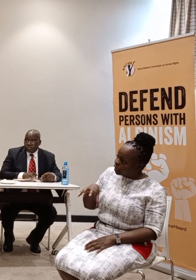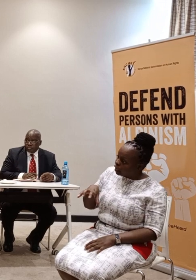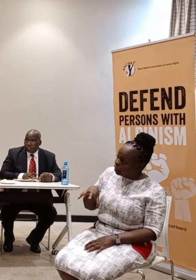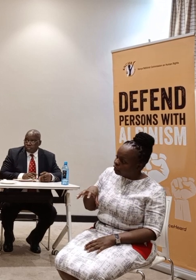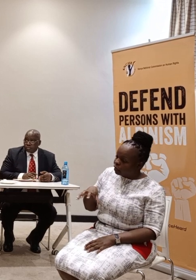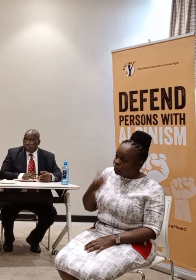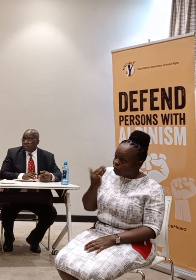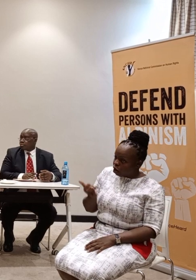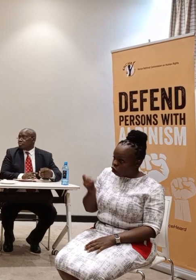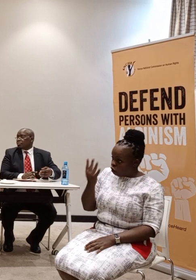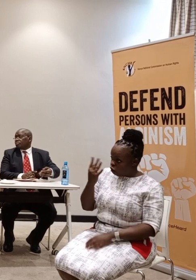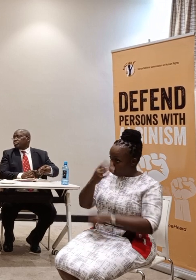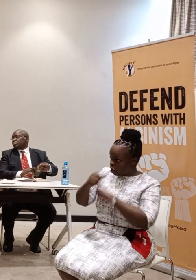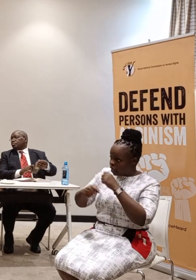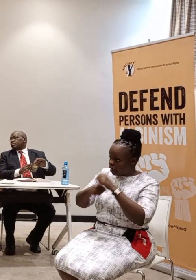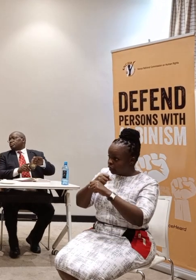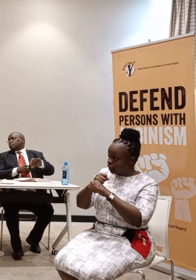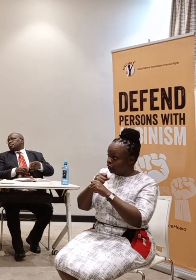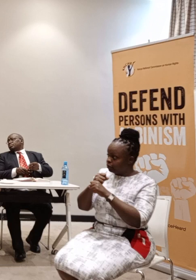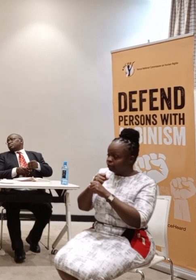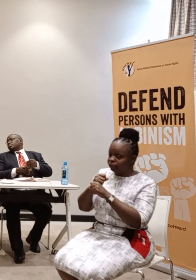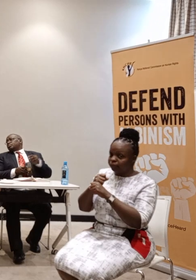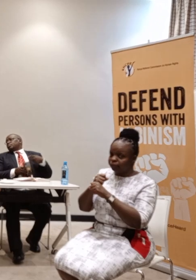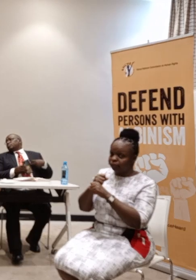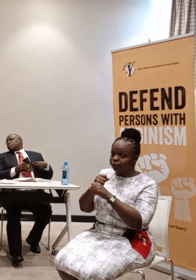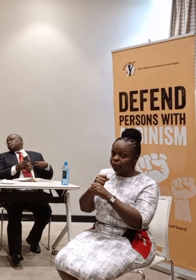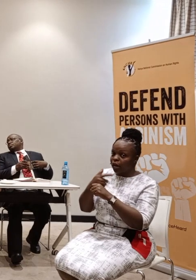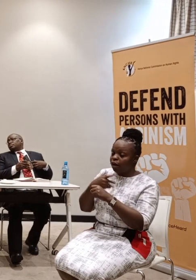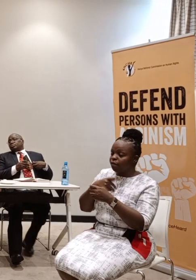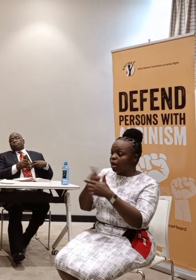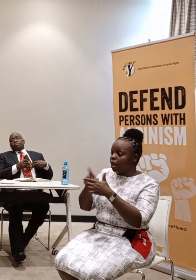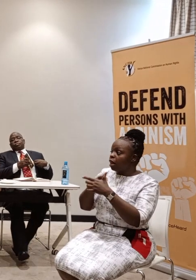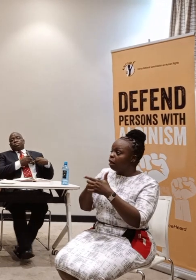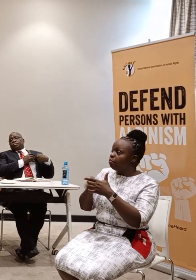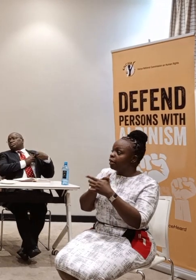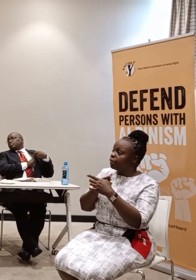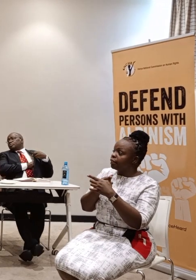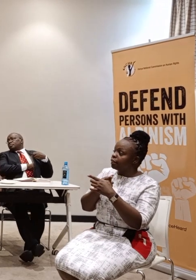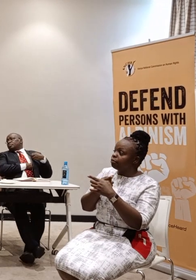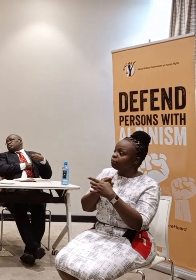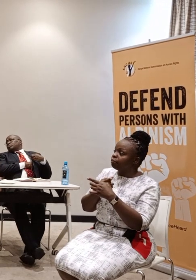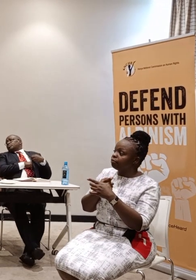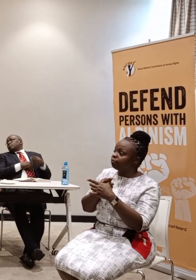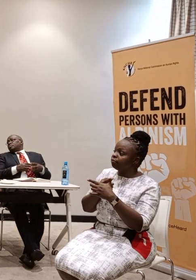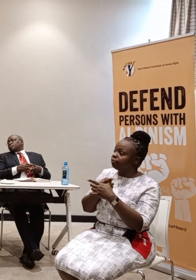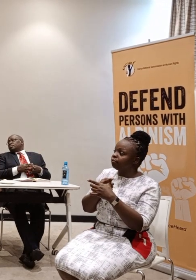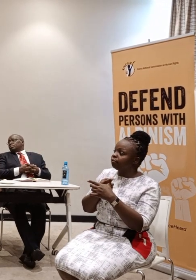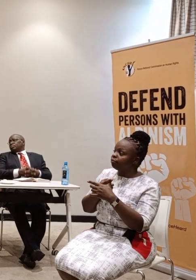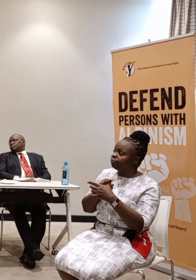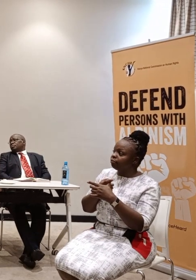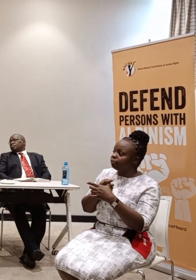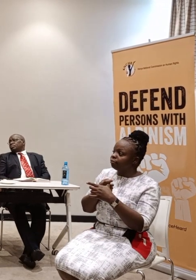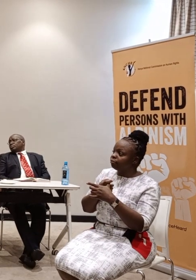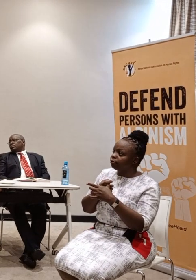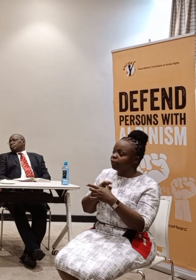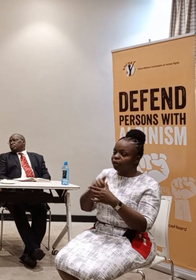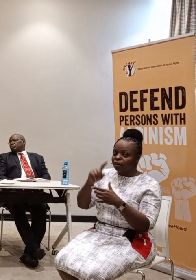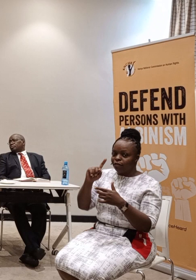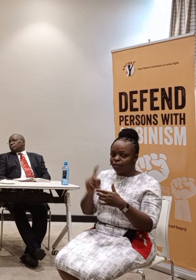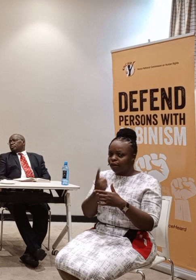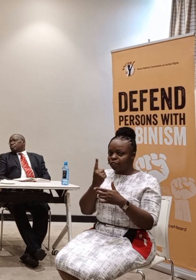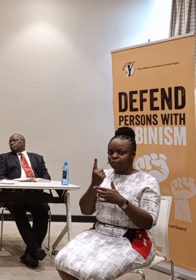turned 4 years. He's Jamil. He has albinism. At first, I didn't see